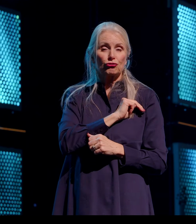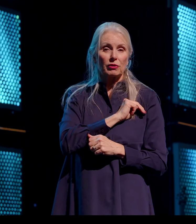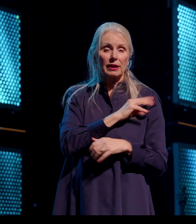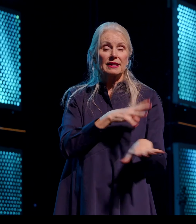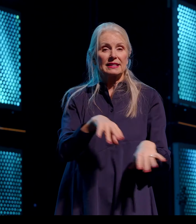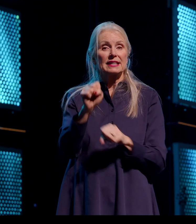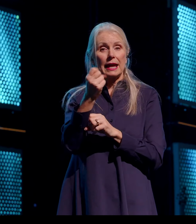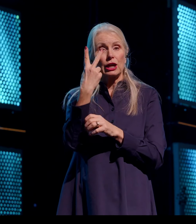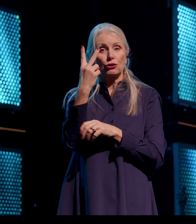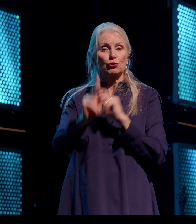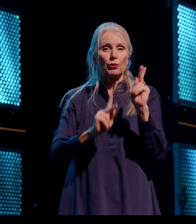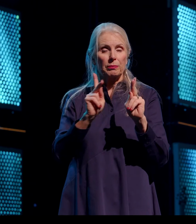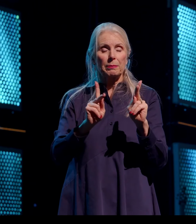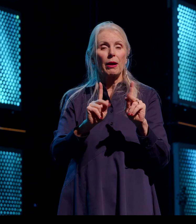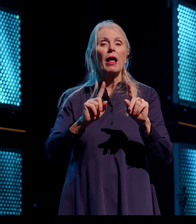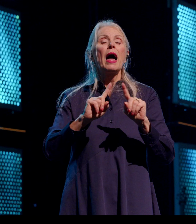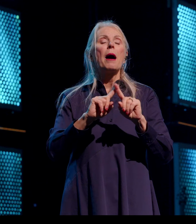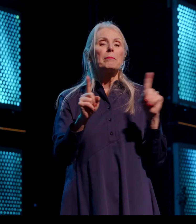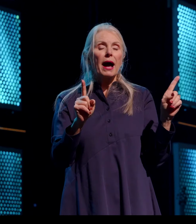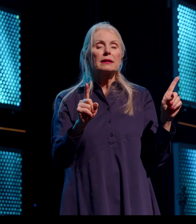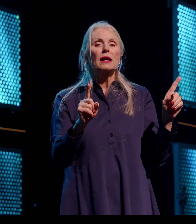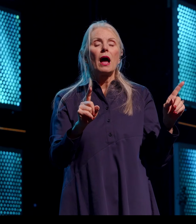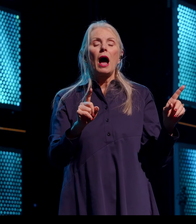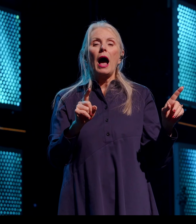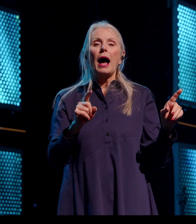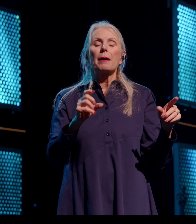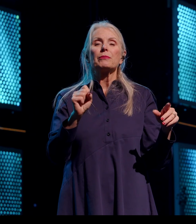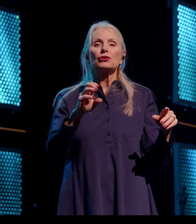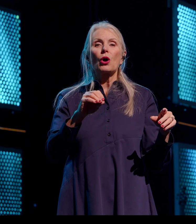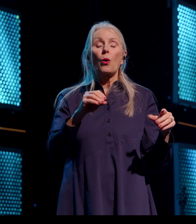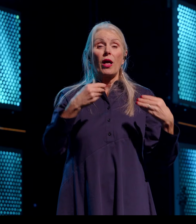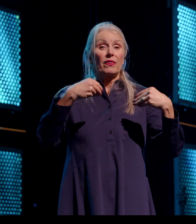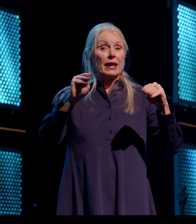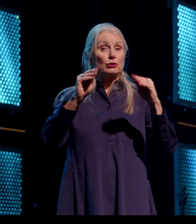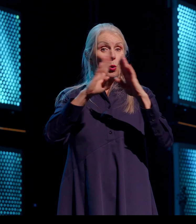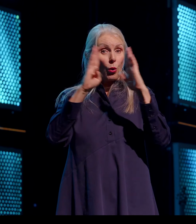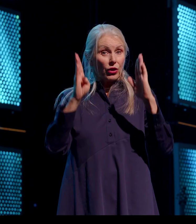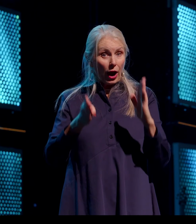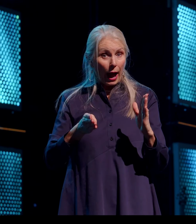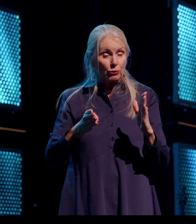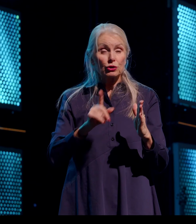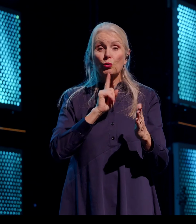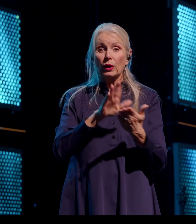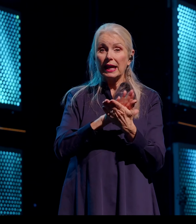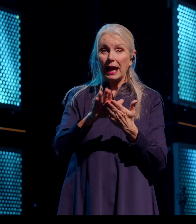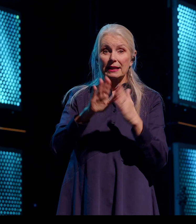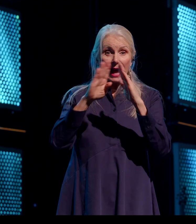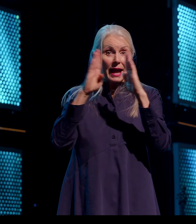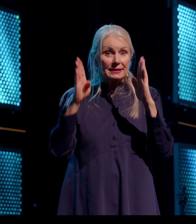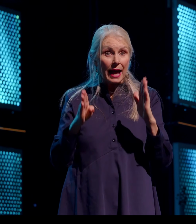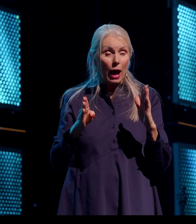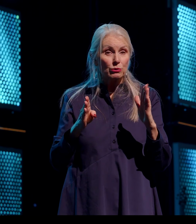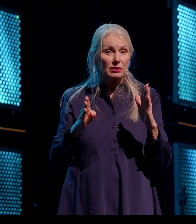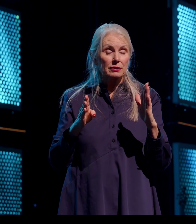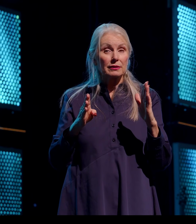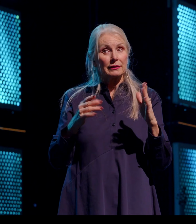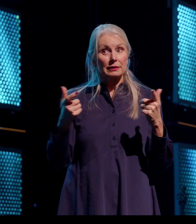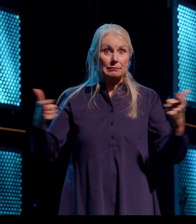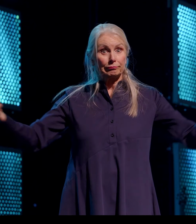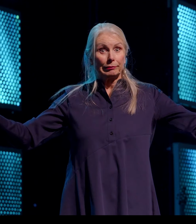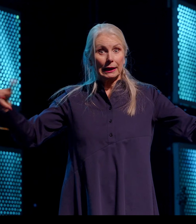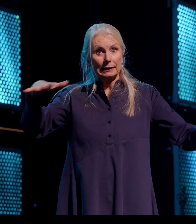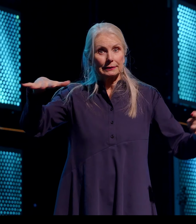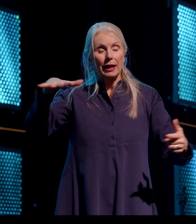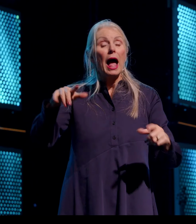and really did. It's going to take more. So there you go, but they sold their house. They had a real nice house, more like a plantation. And